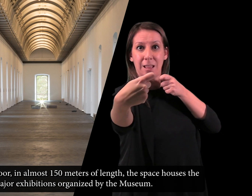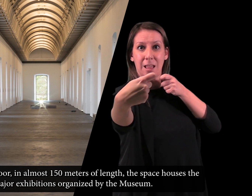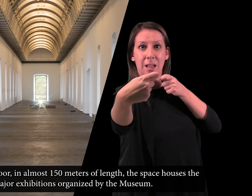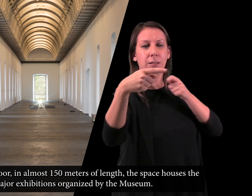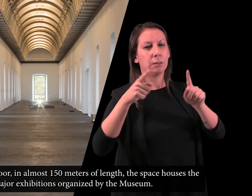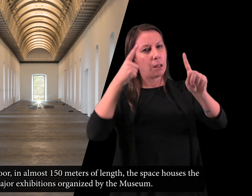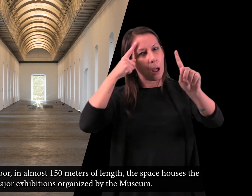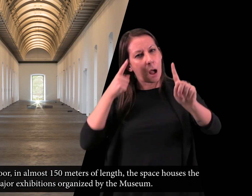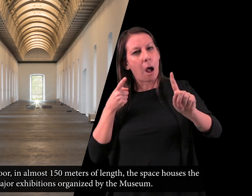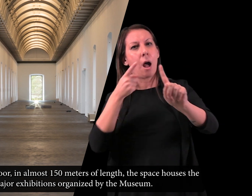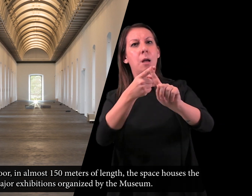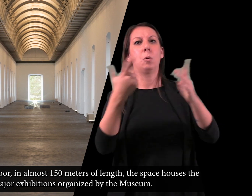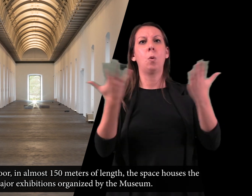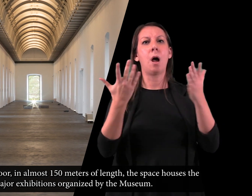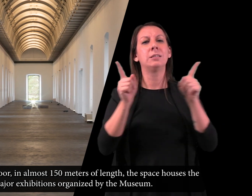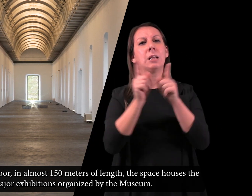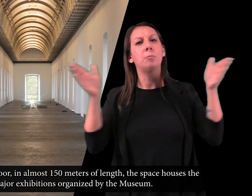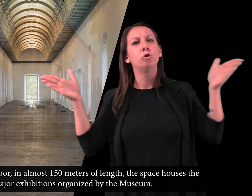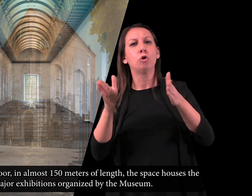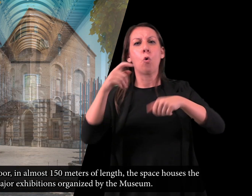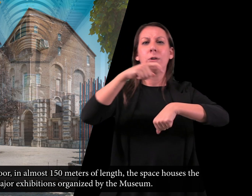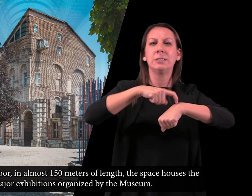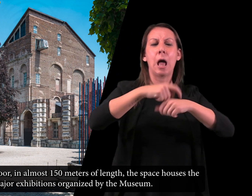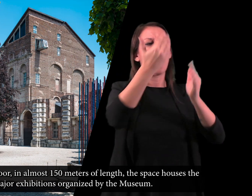major exhibitions organized by the museum.